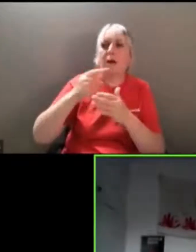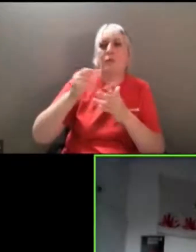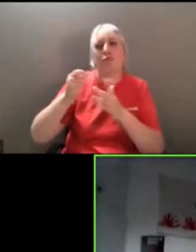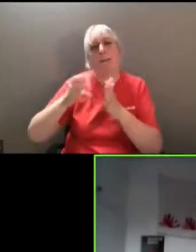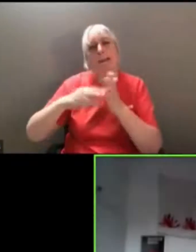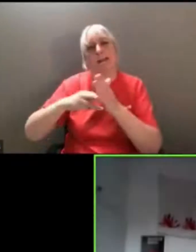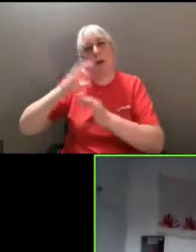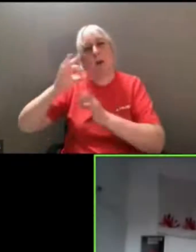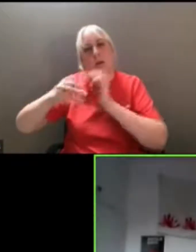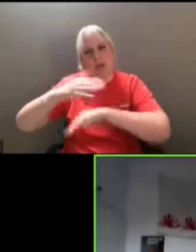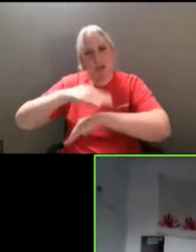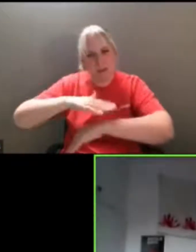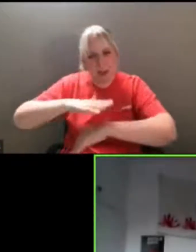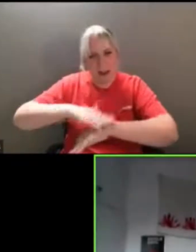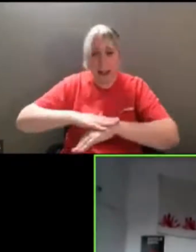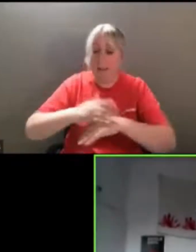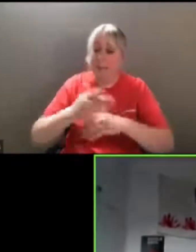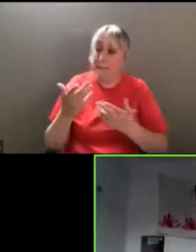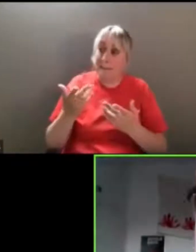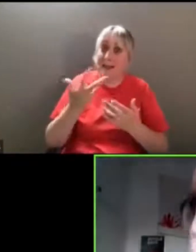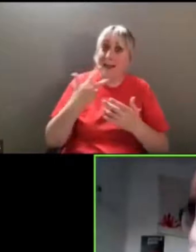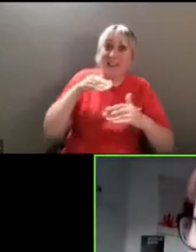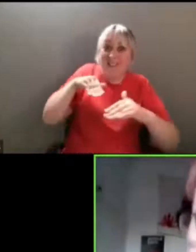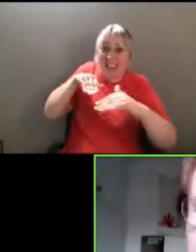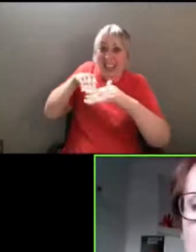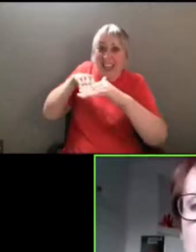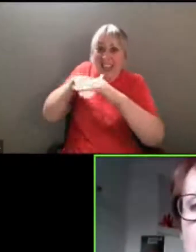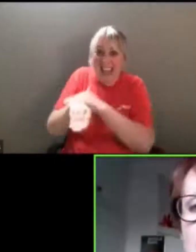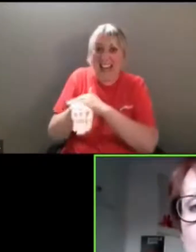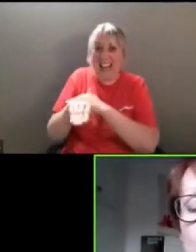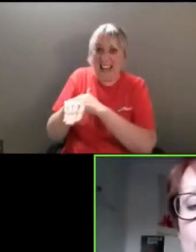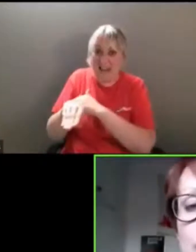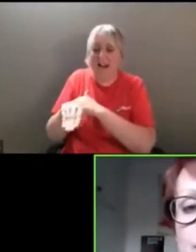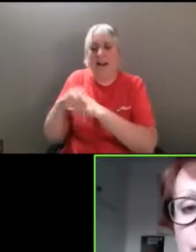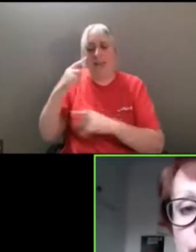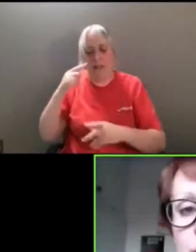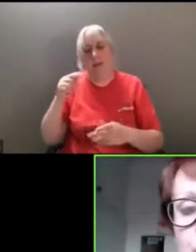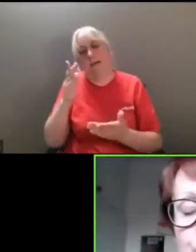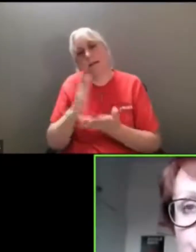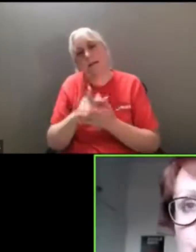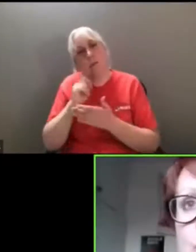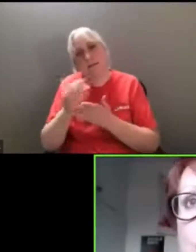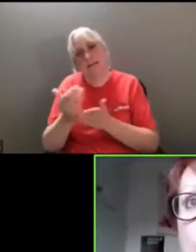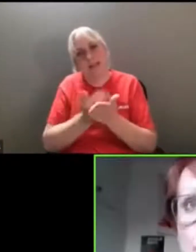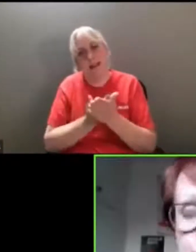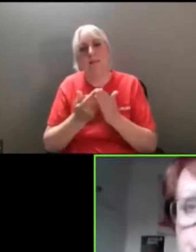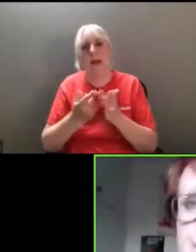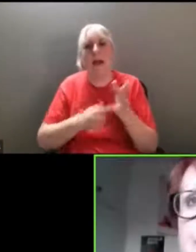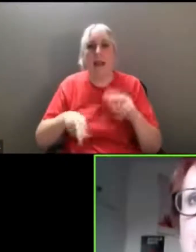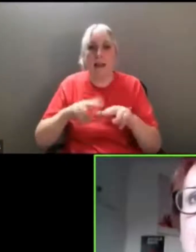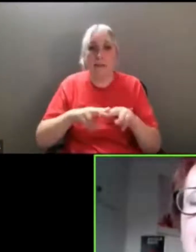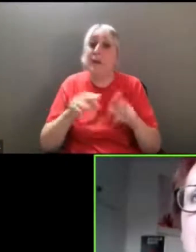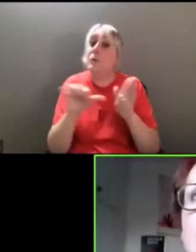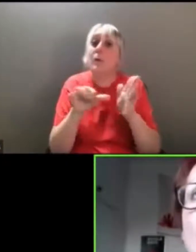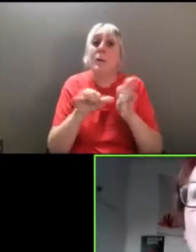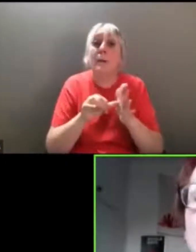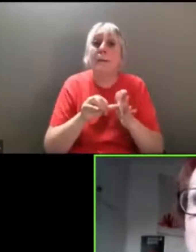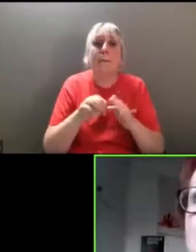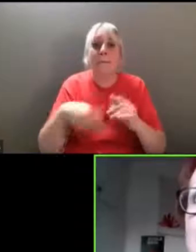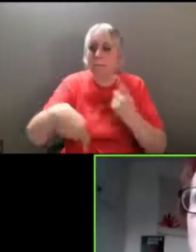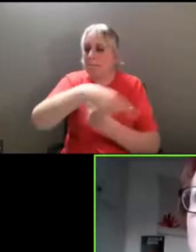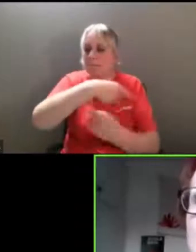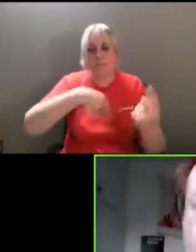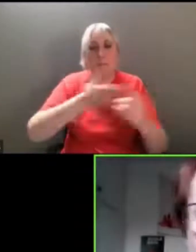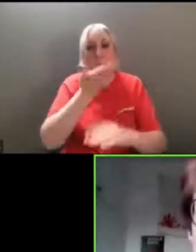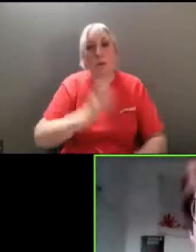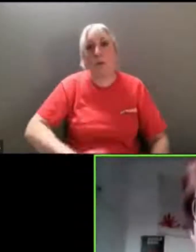if a direct action like that had happened earlier, we may well have saved the ILF. We may well have done, but people weren't confident to do it. I think obviously